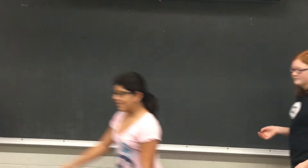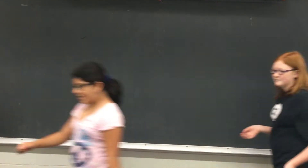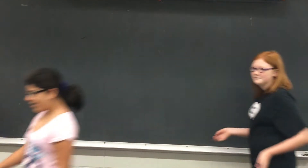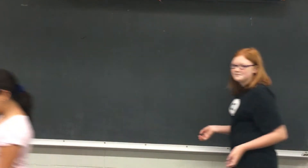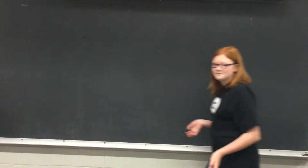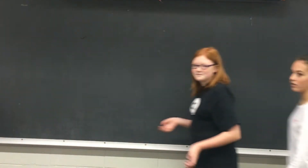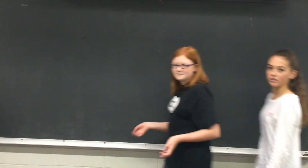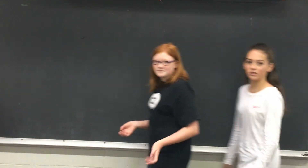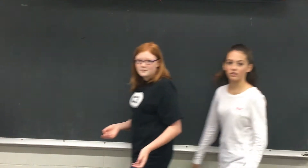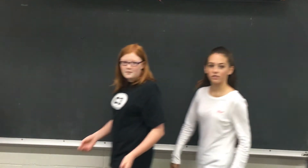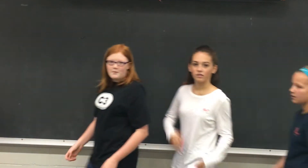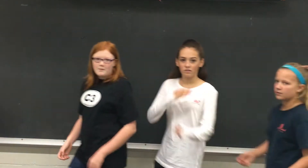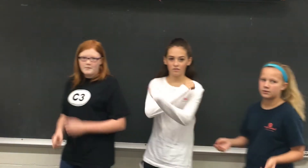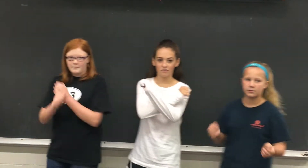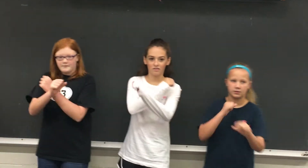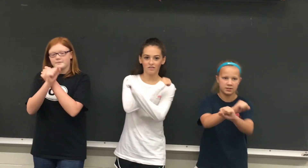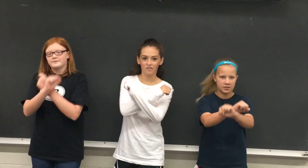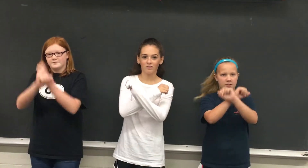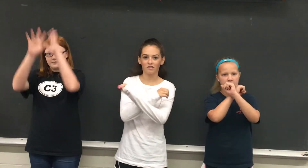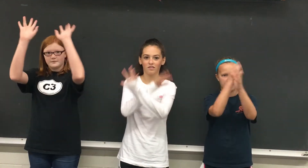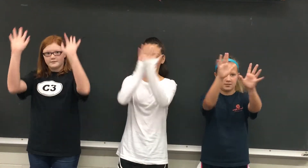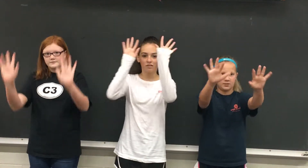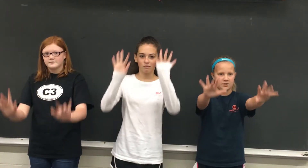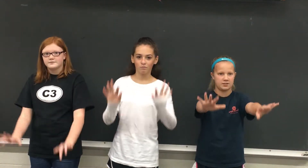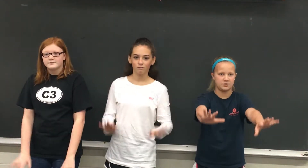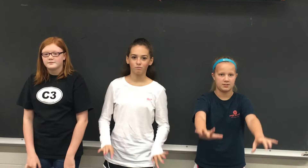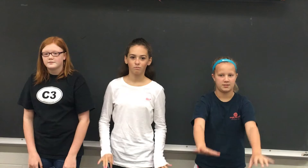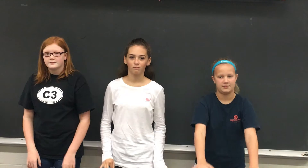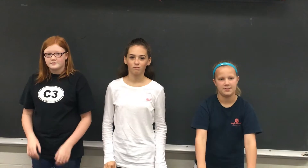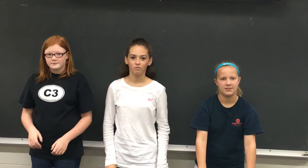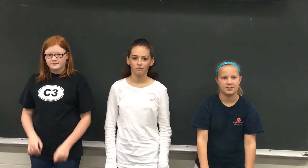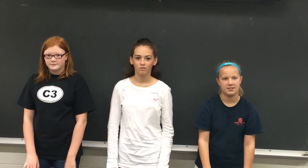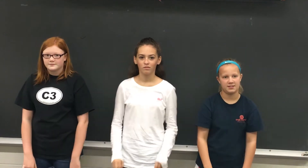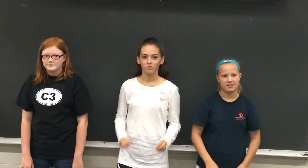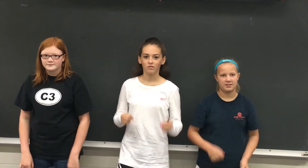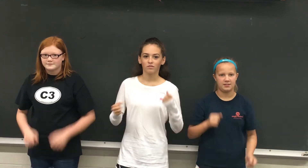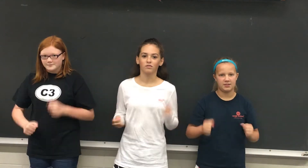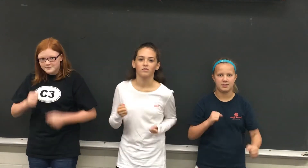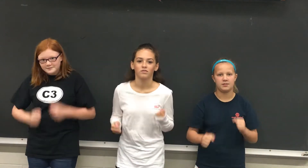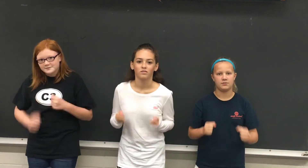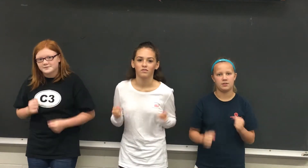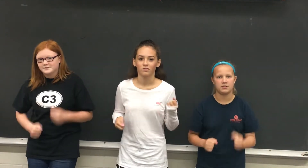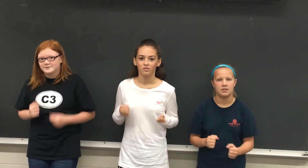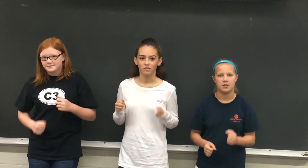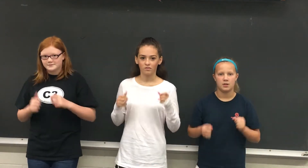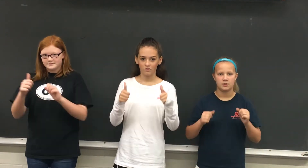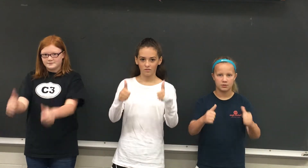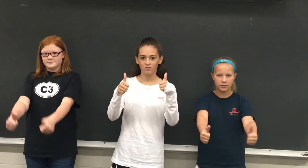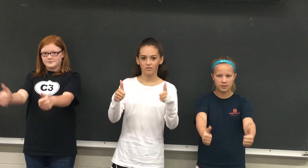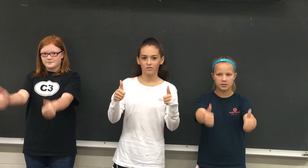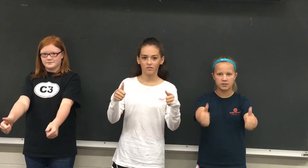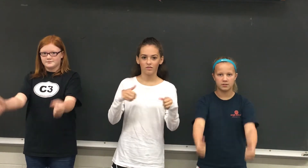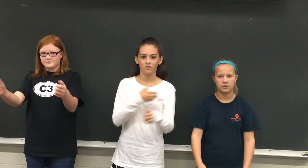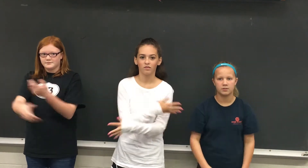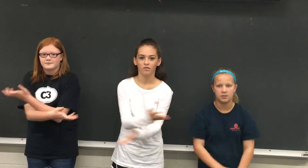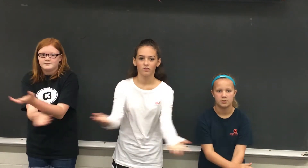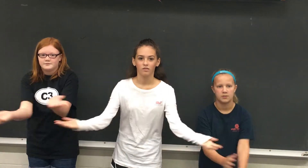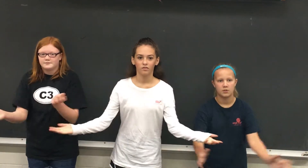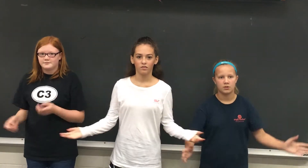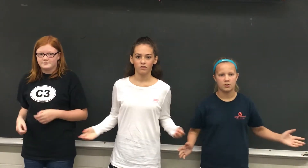People move away from difficult regions, like deserts and tundras that have difficult seasons. They move to easier areas for practical reasons, like grasslands where food can grow